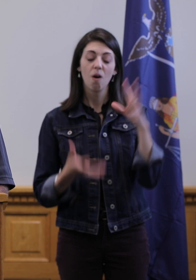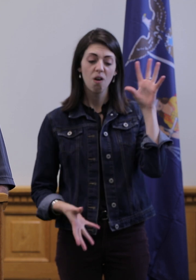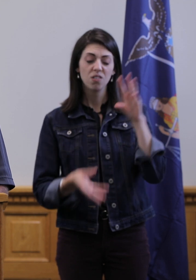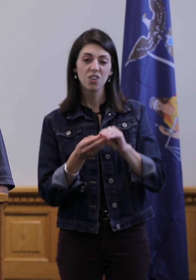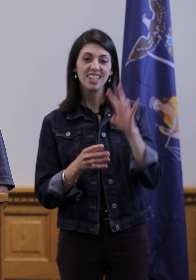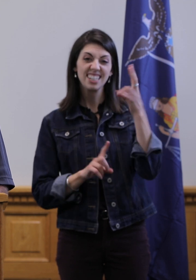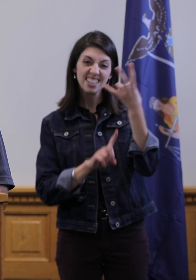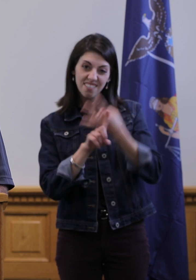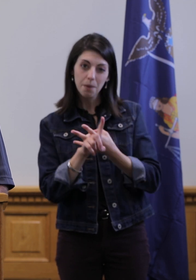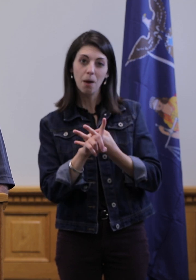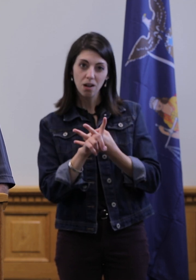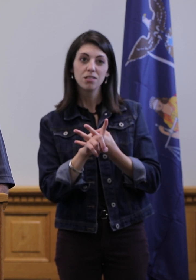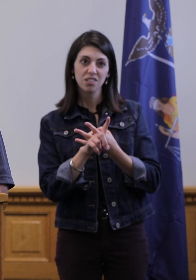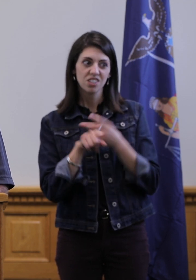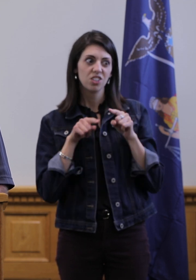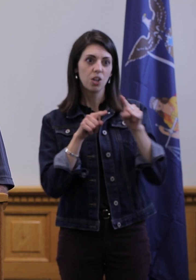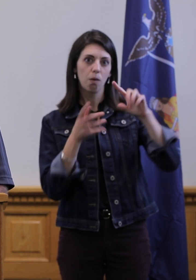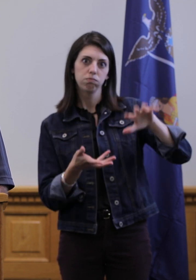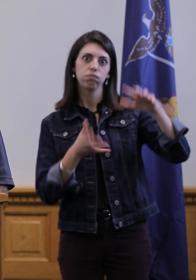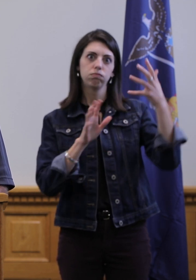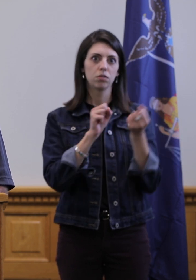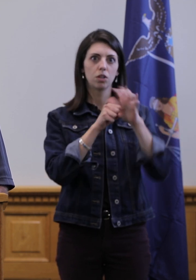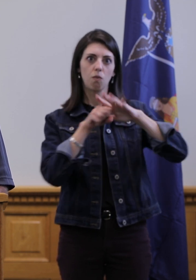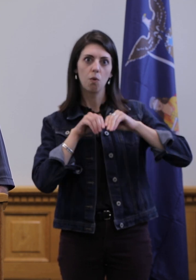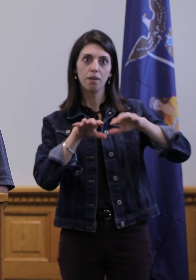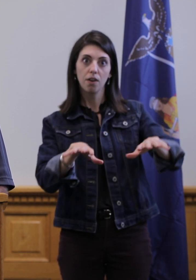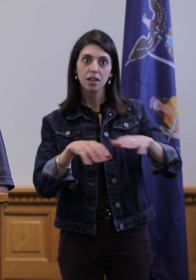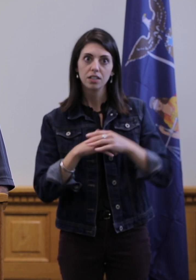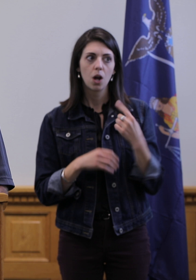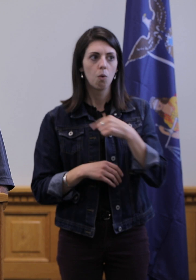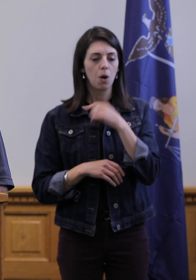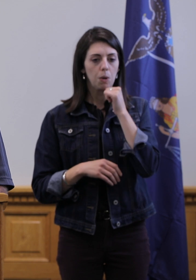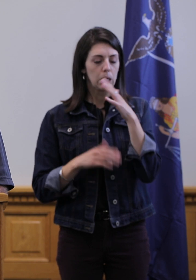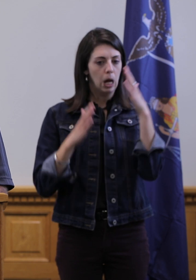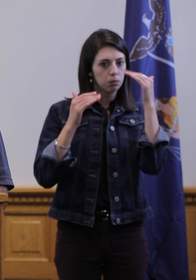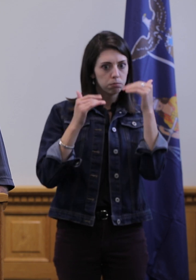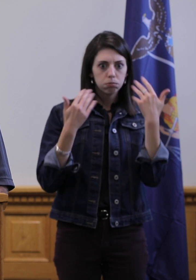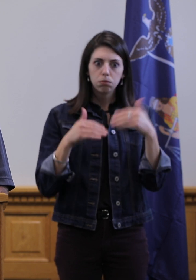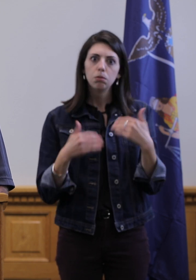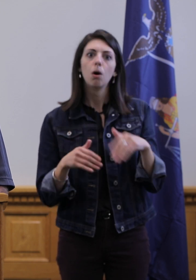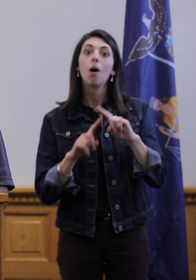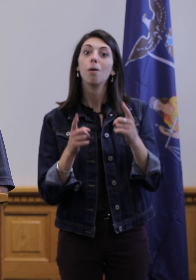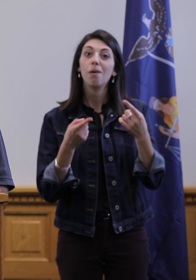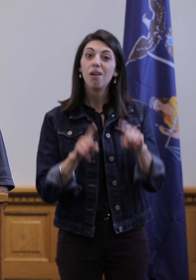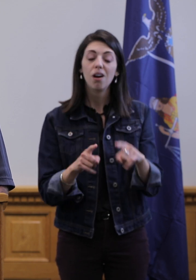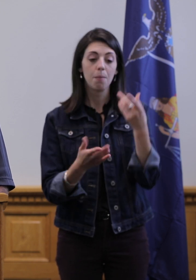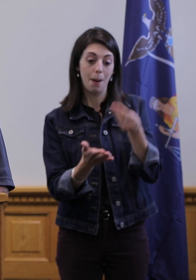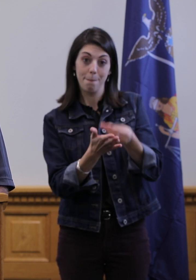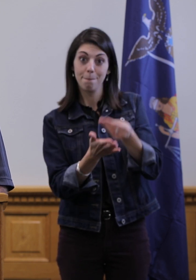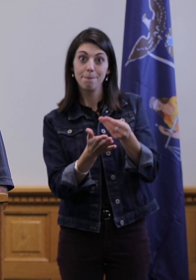the coronavirus pandemic. The unexpected expenses due to COVID response have drained county budgets across the United